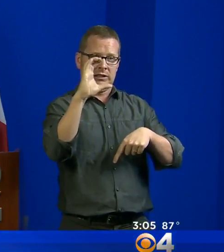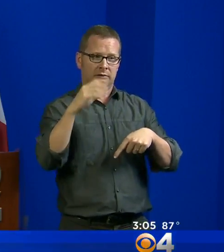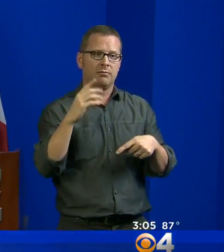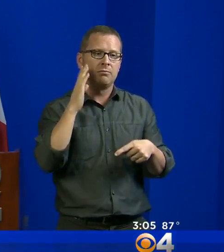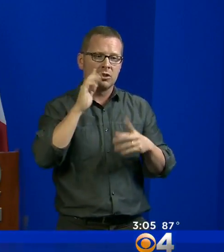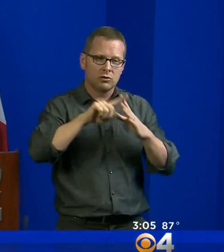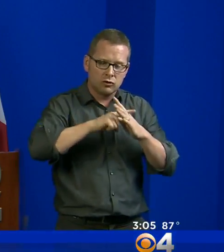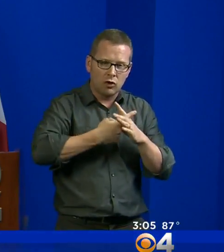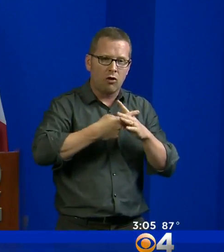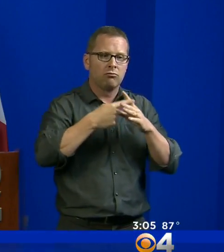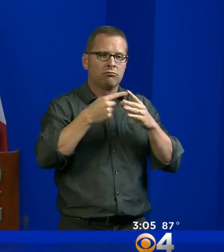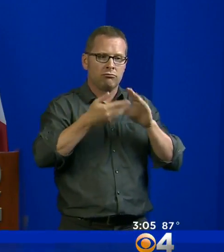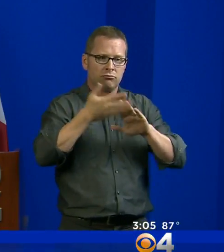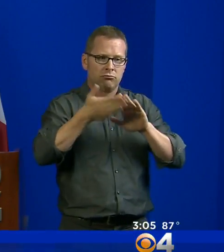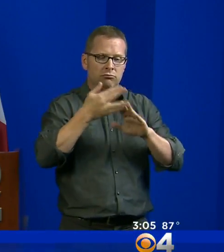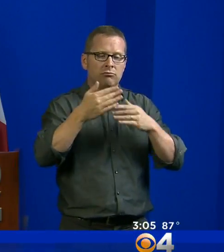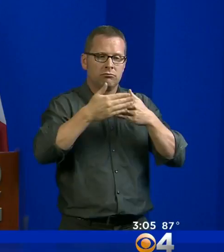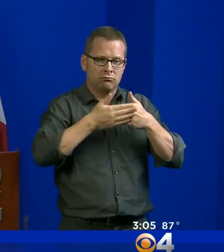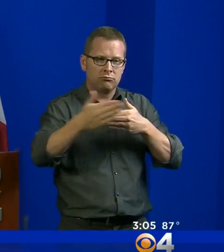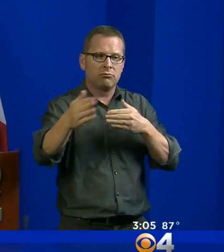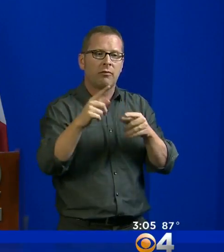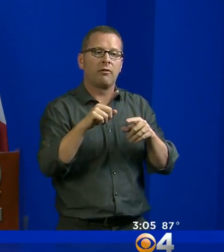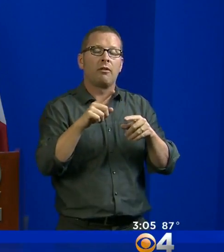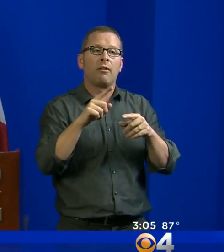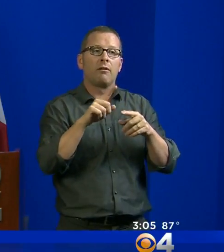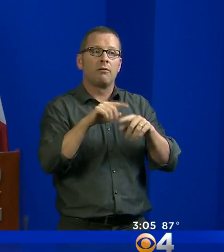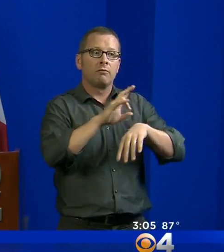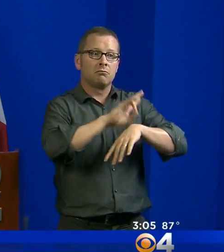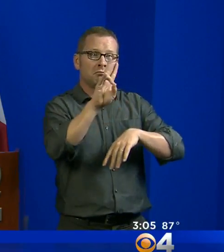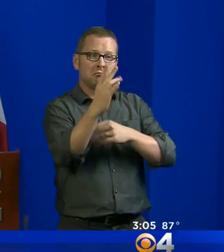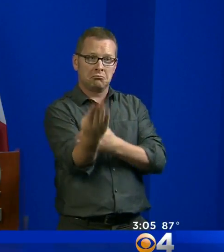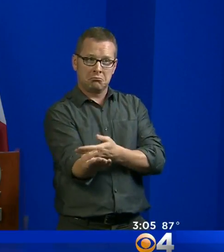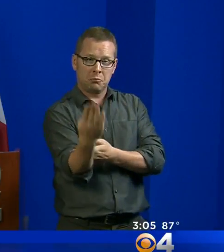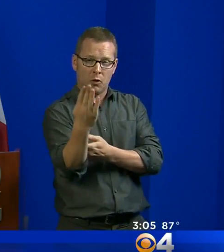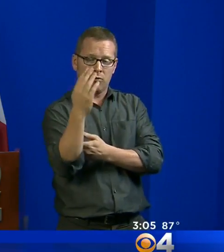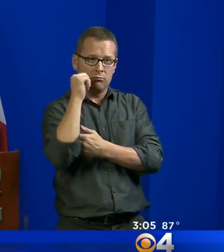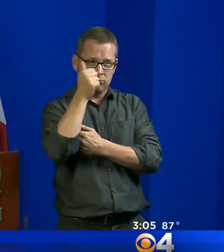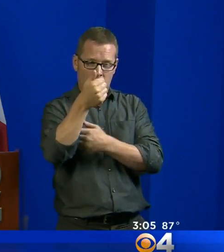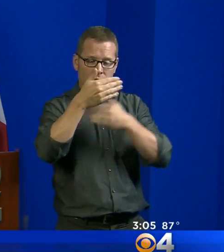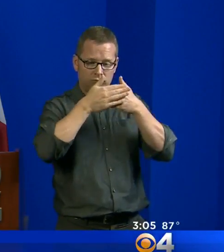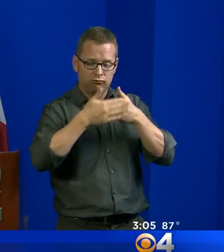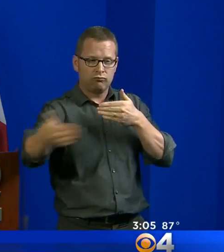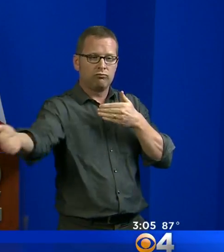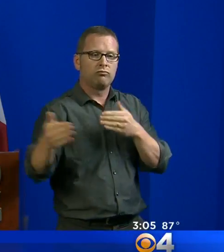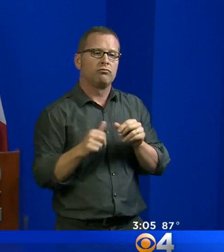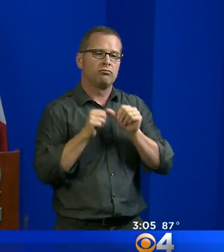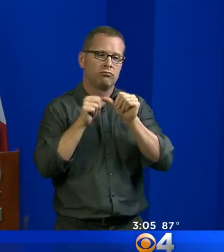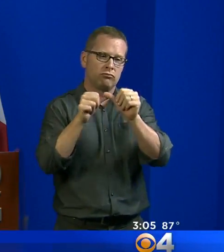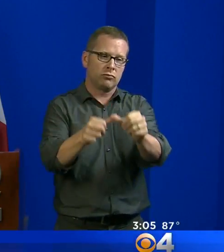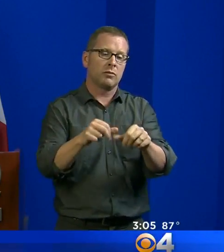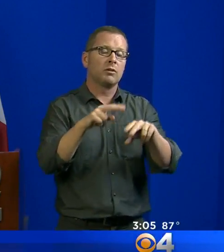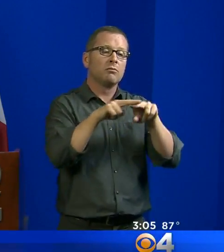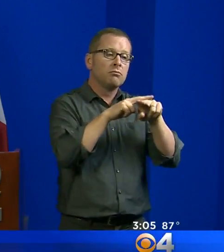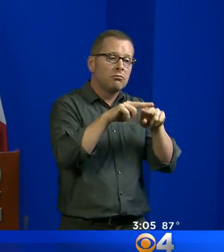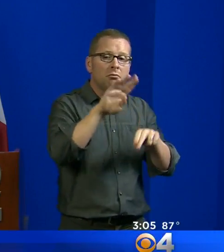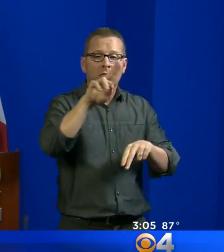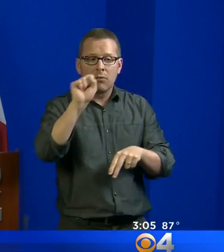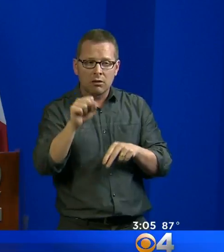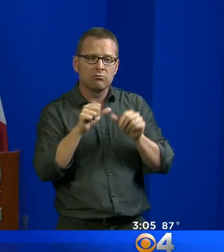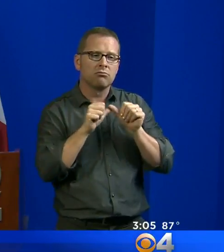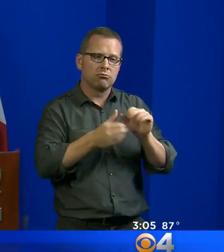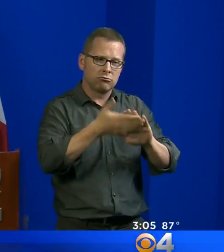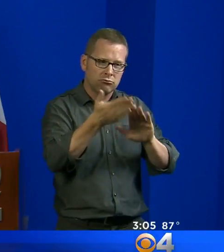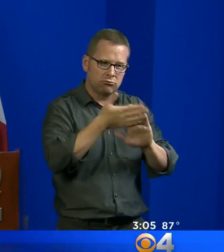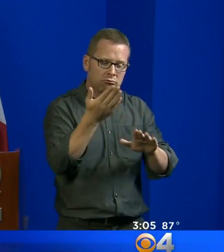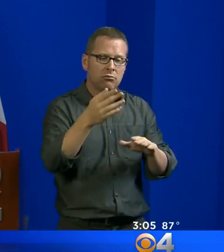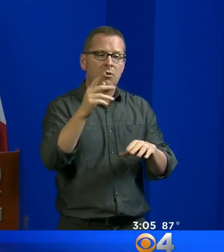too dangerous for buses to remain on the roads. For bus riders, this service will operate on a Saturday schedule.